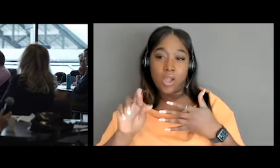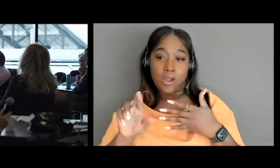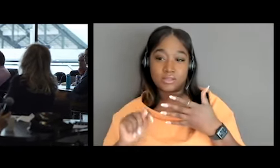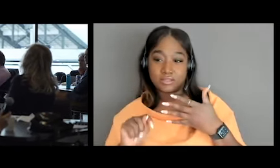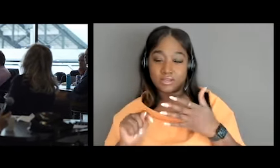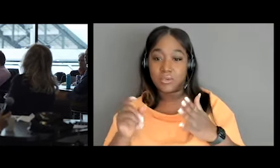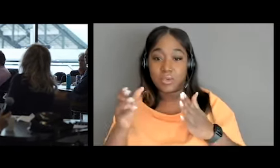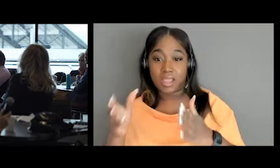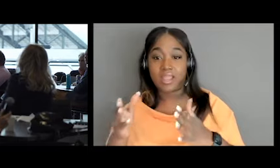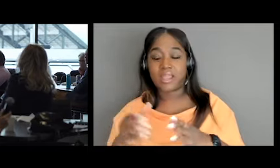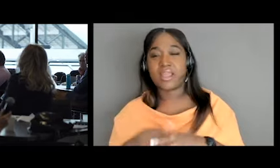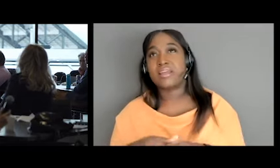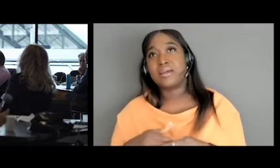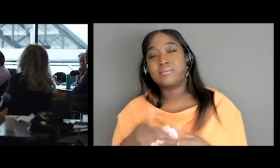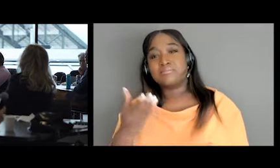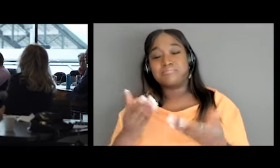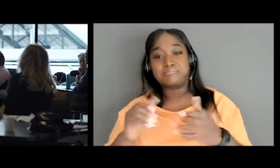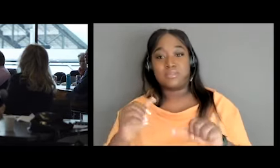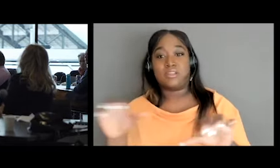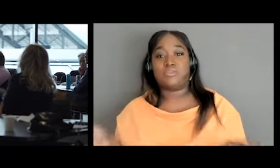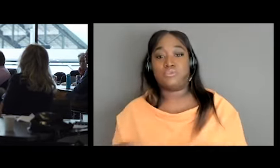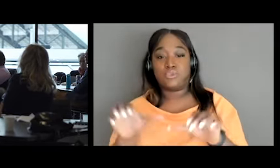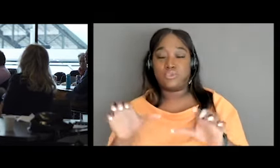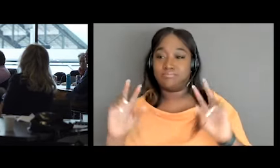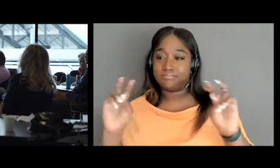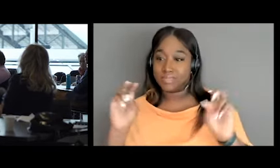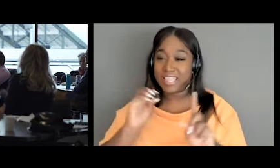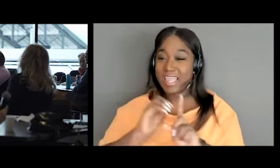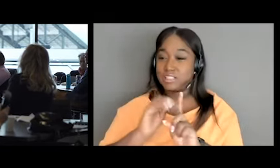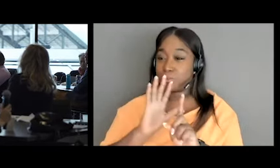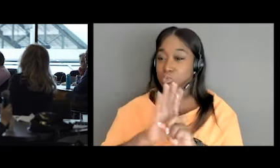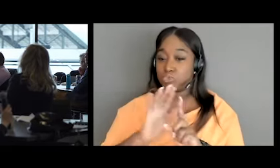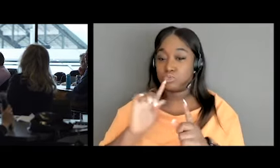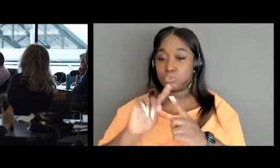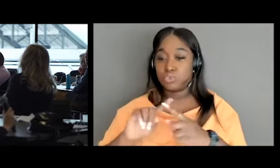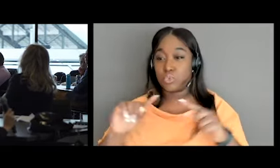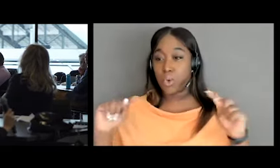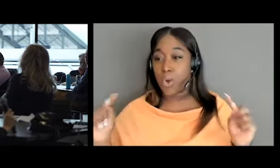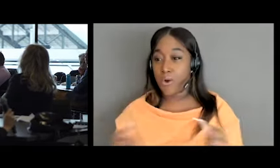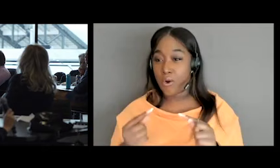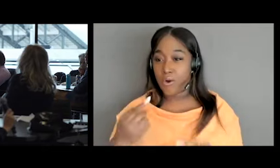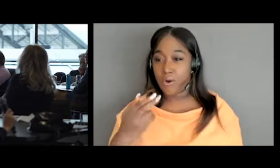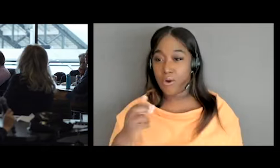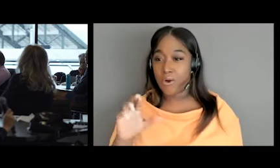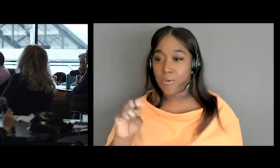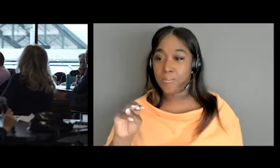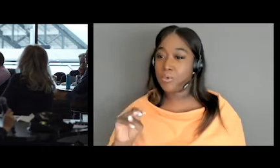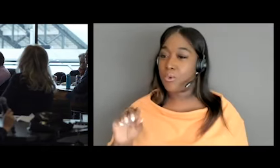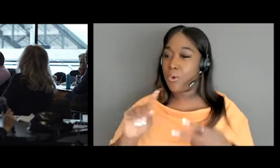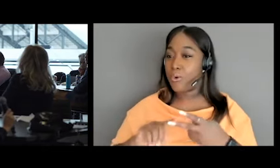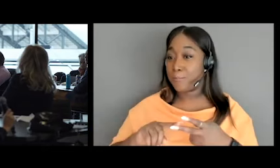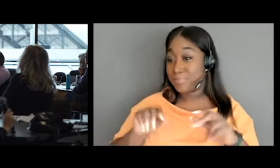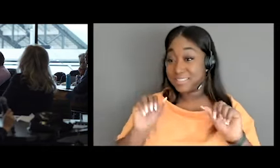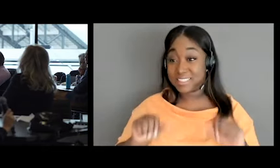be like exposure to harm or potential exposure to harm. Like, for